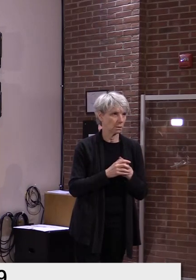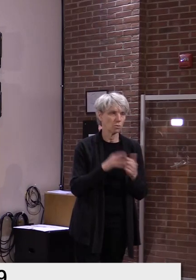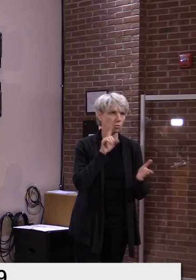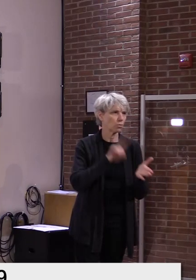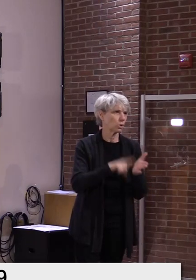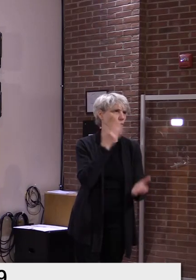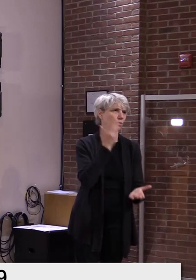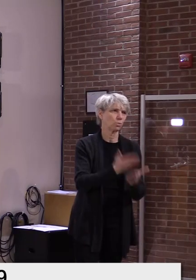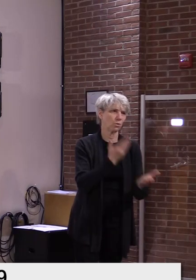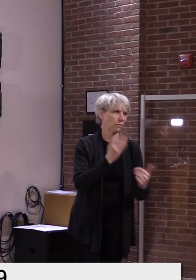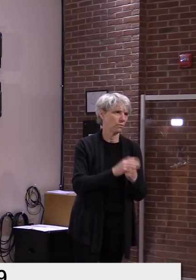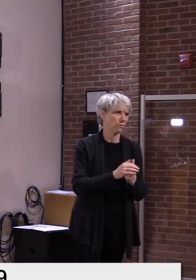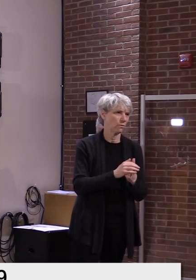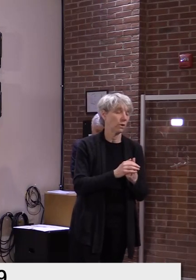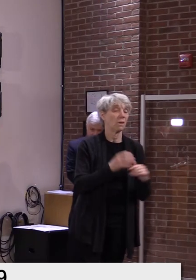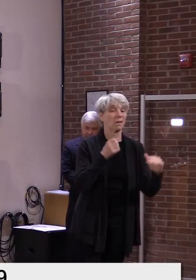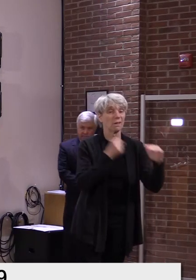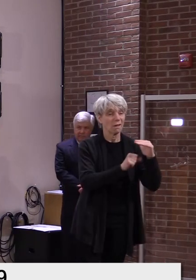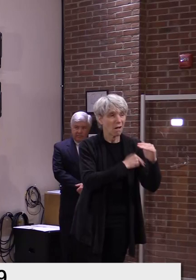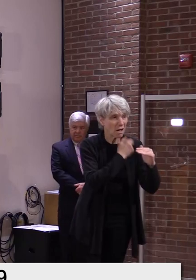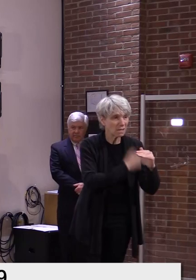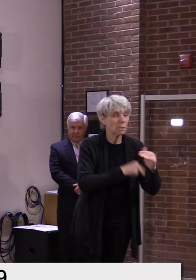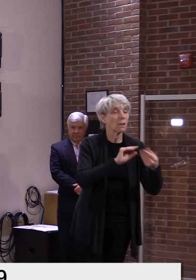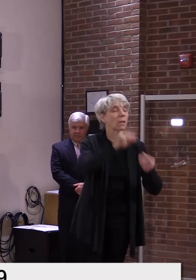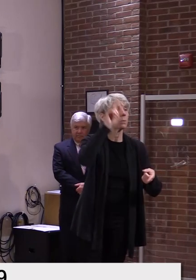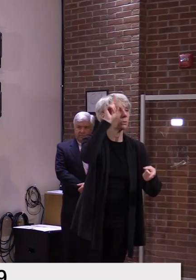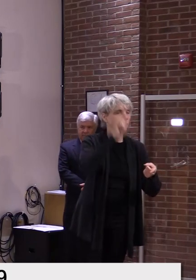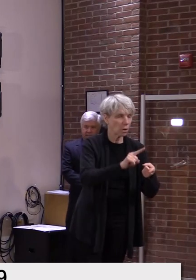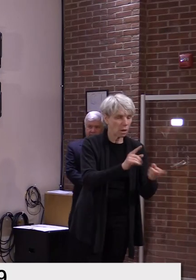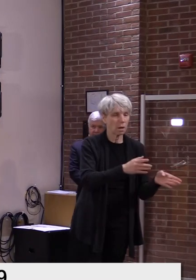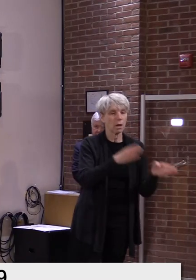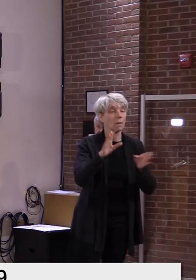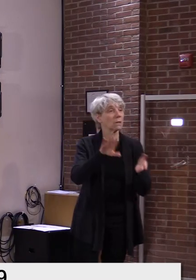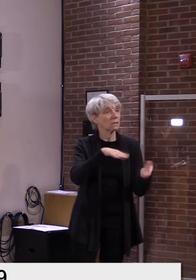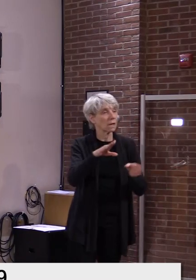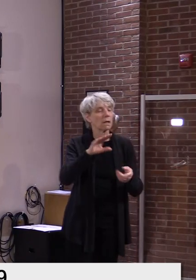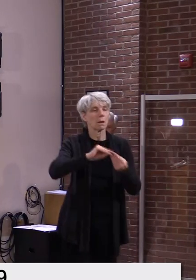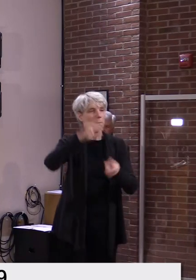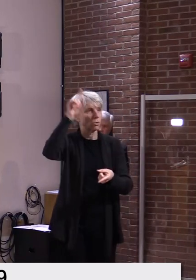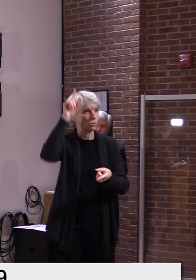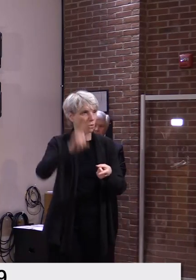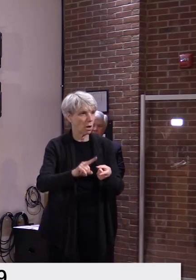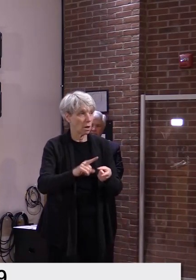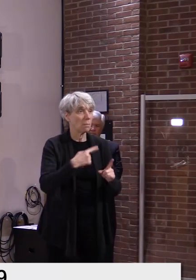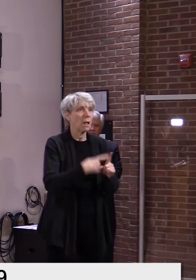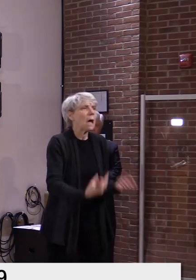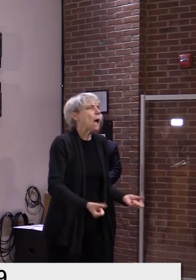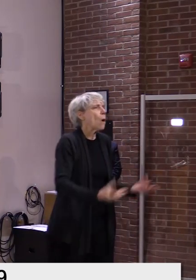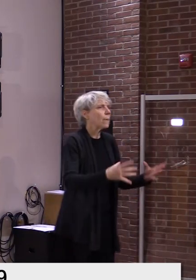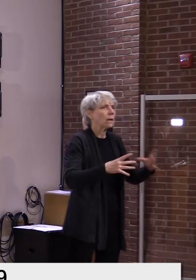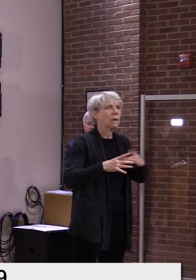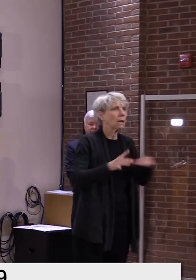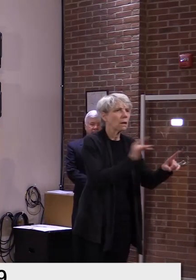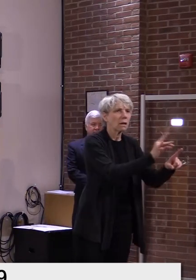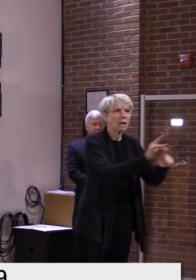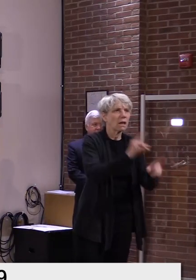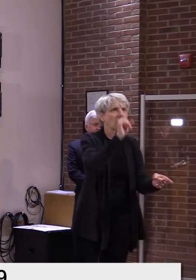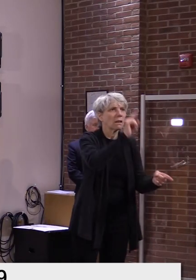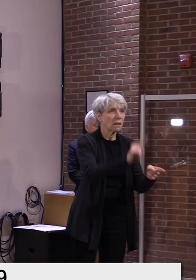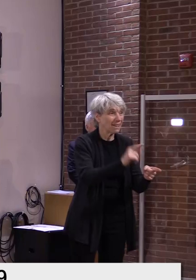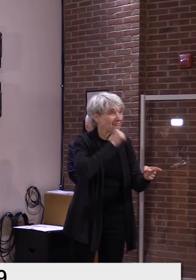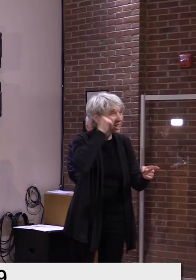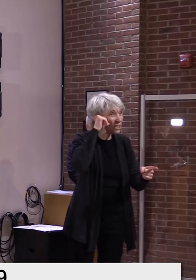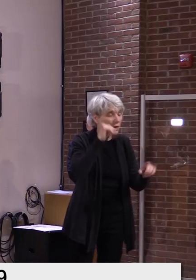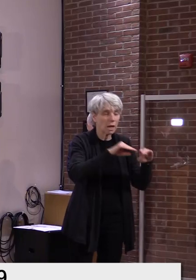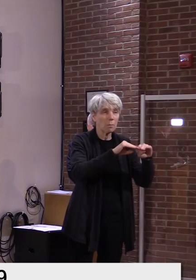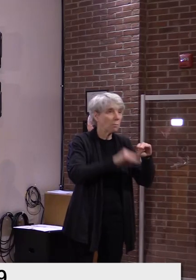and deaths dropping, but also cases. In fact, we had 9 cases yesterday,